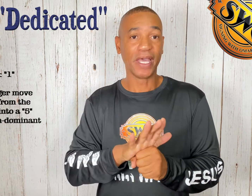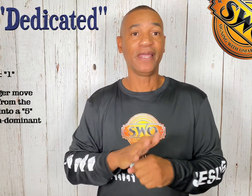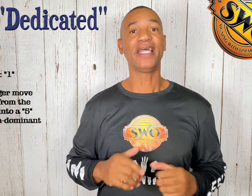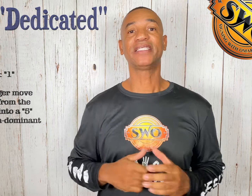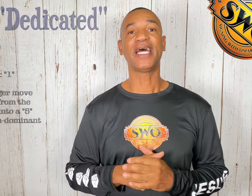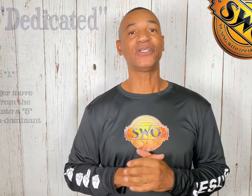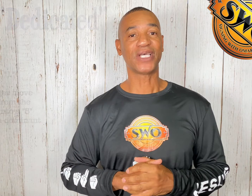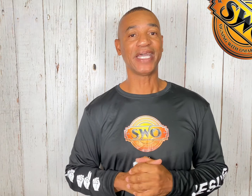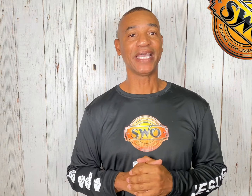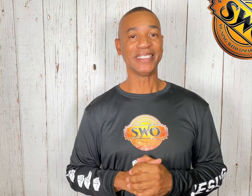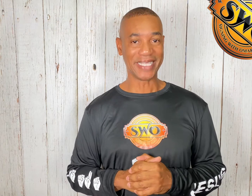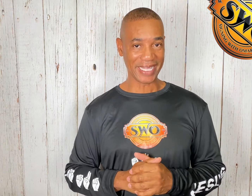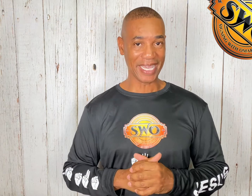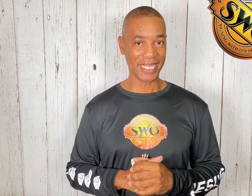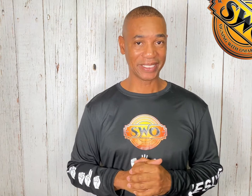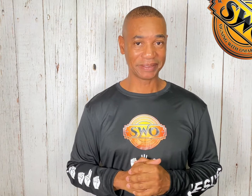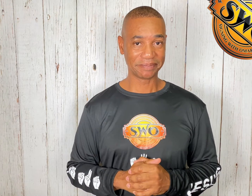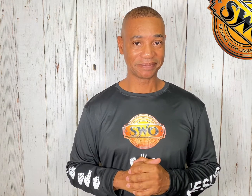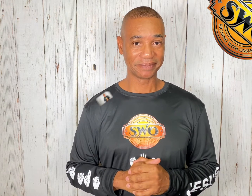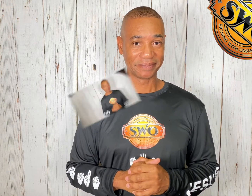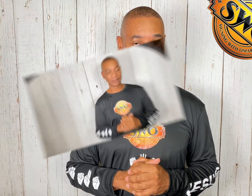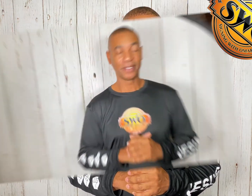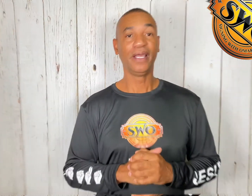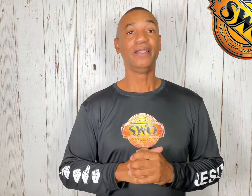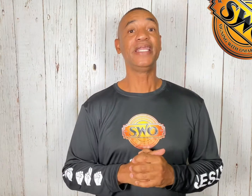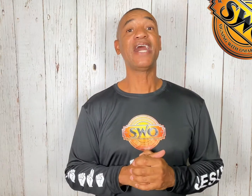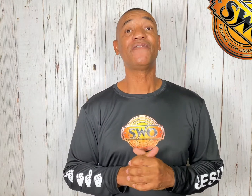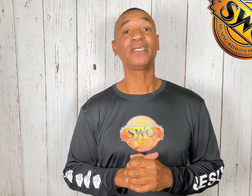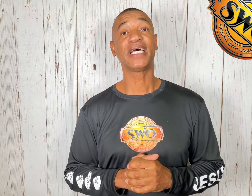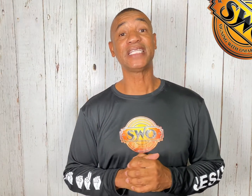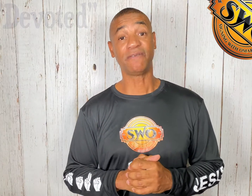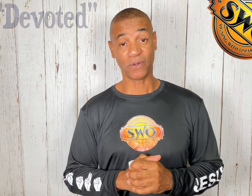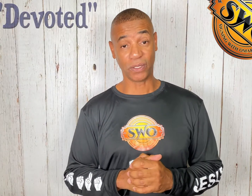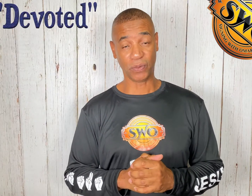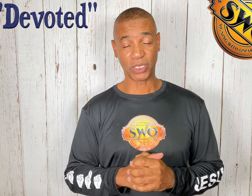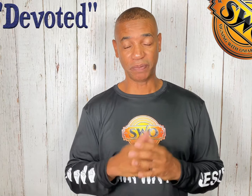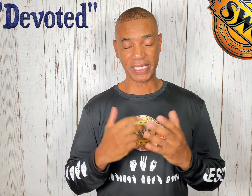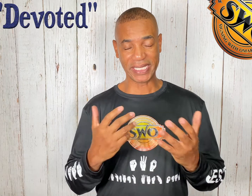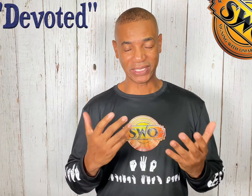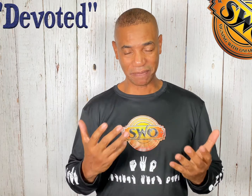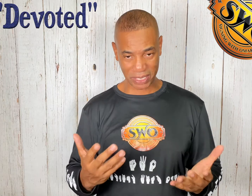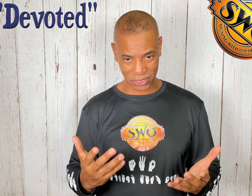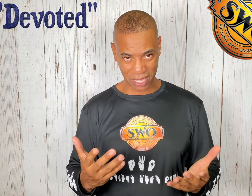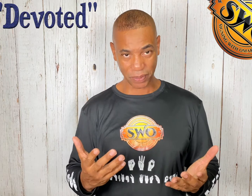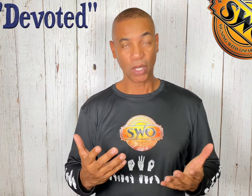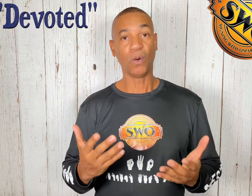That is how you sign dedicated. Now for the sign devoted, which can be easily mixed up with the